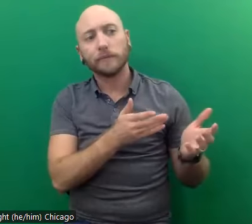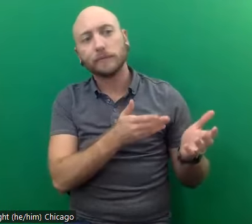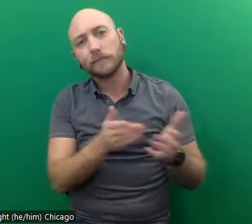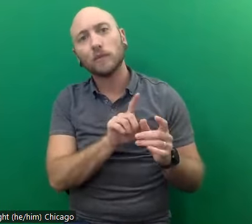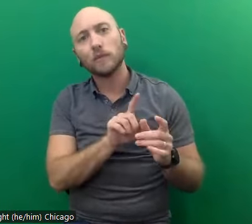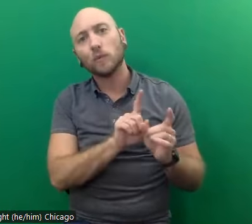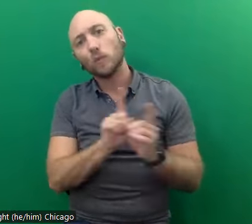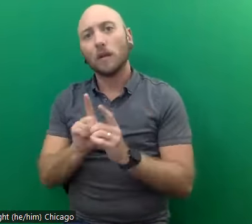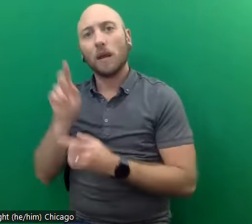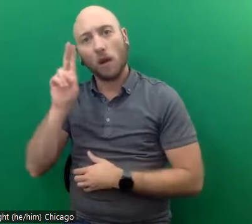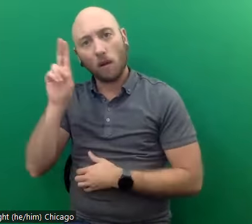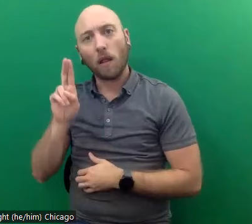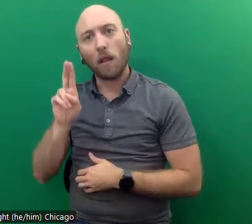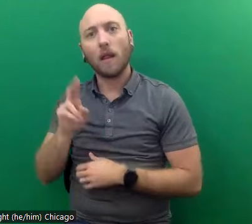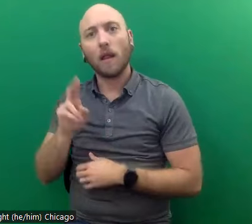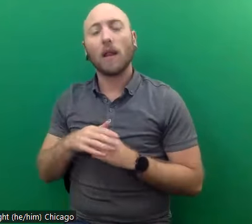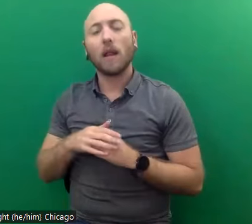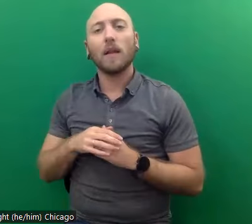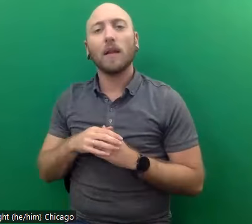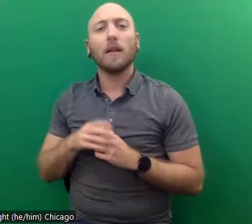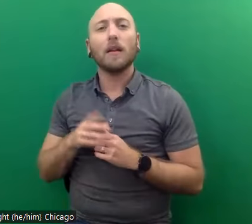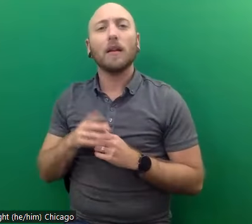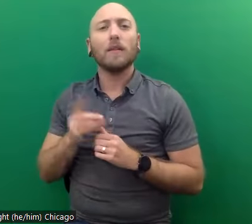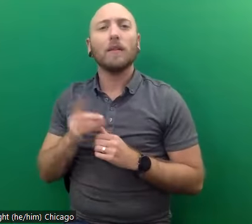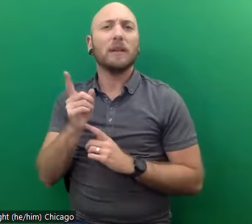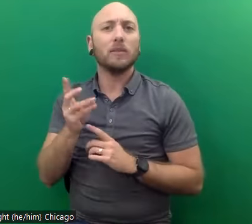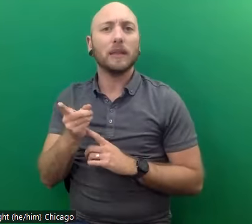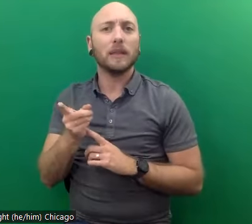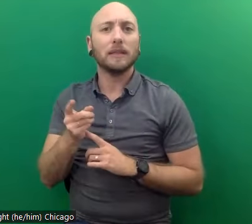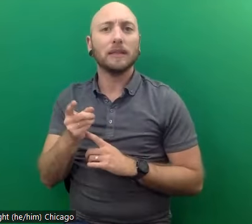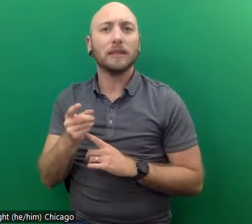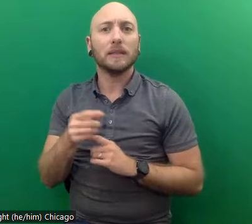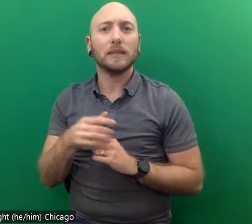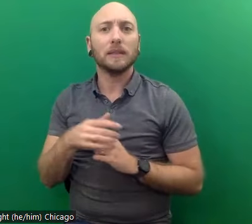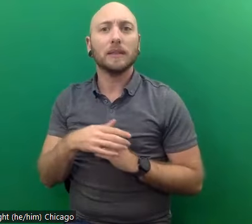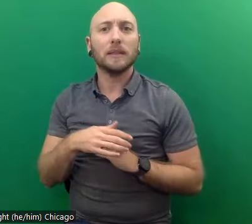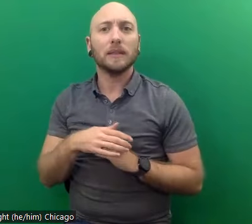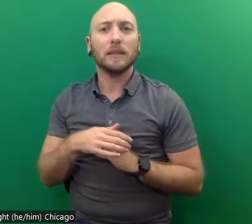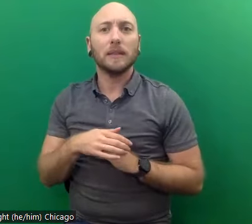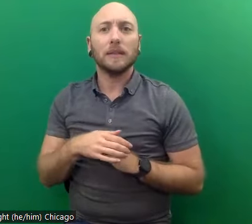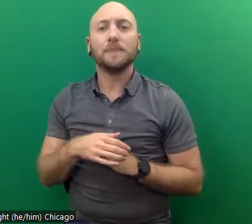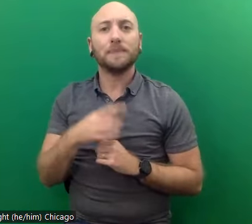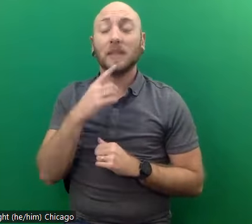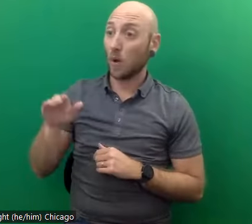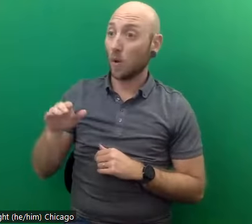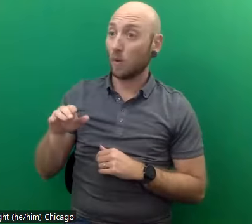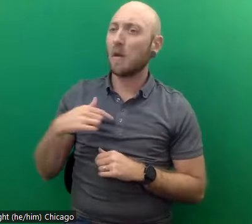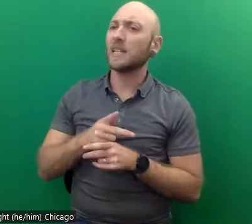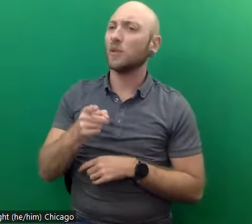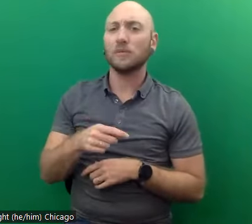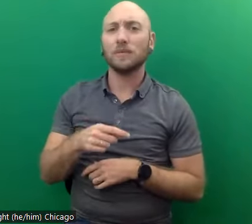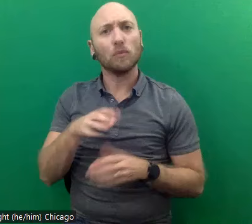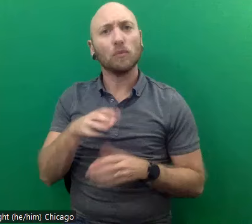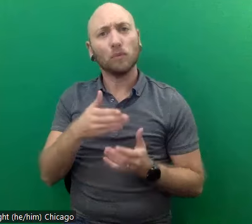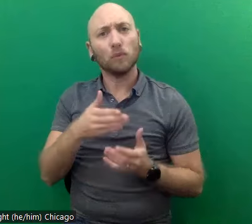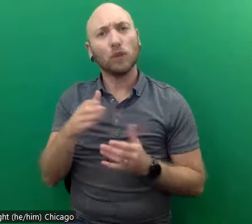his duties, and he said, "You're going to be with me the rest of this weekend. I'm going to pick you up. I'm going to take you to meetings. And I have a feeling I know